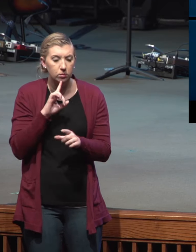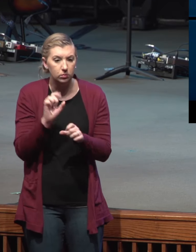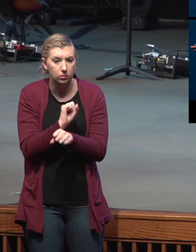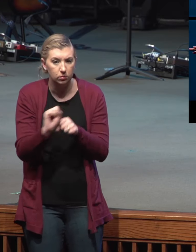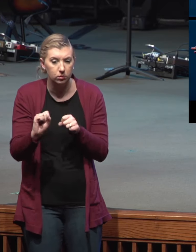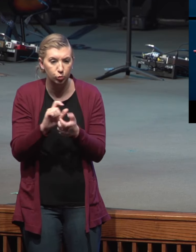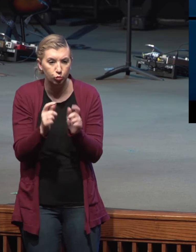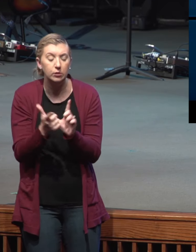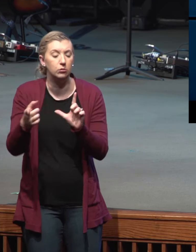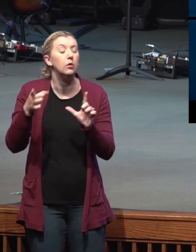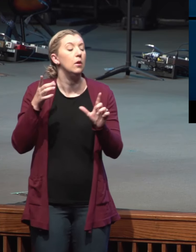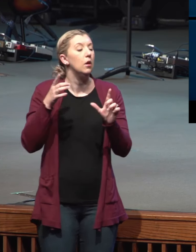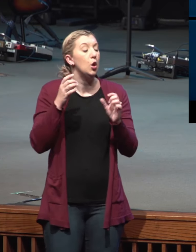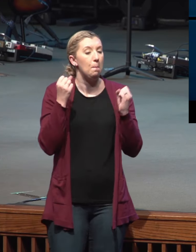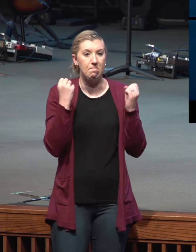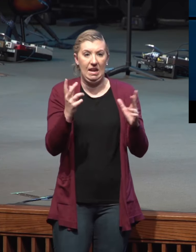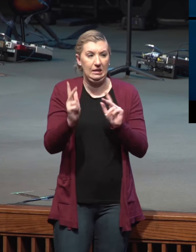Too many people,